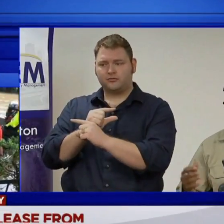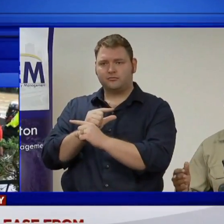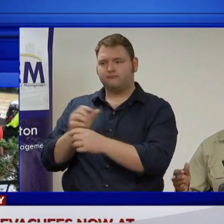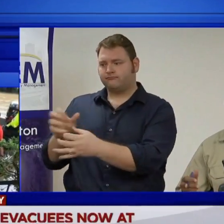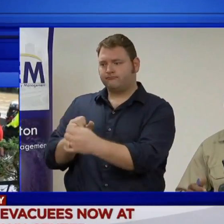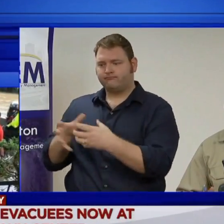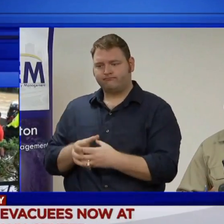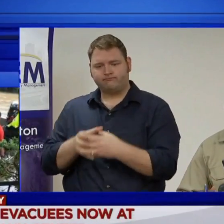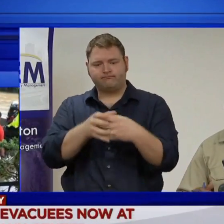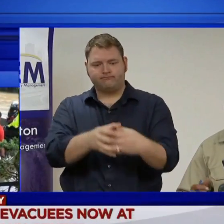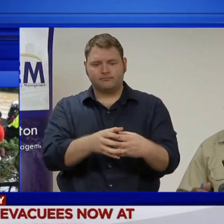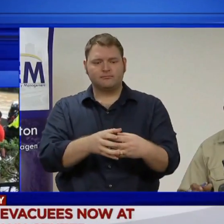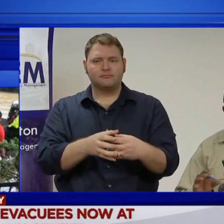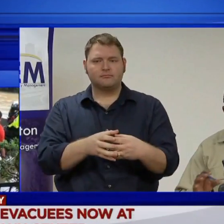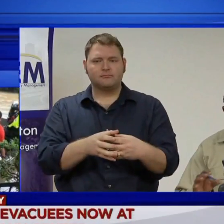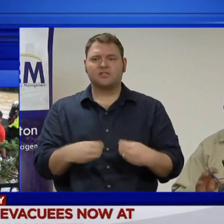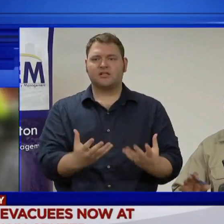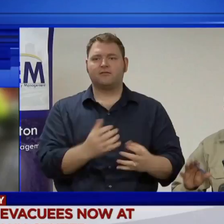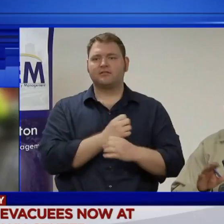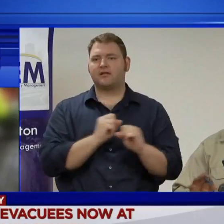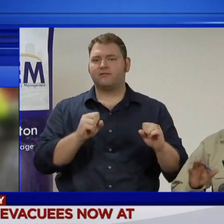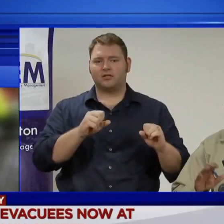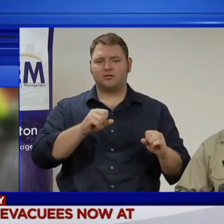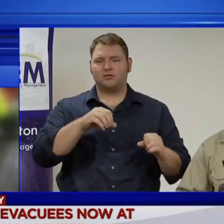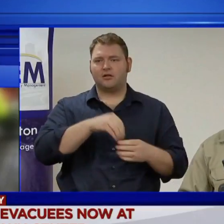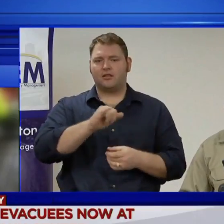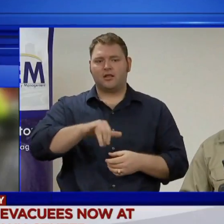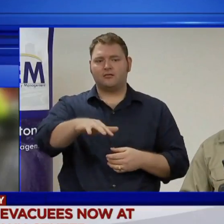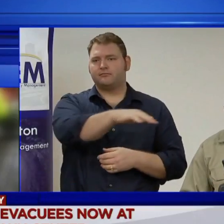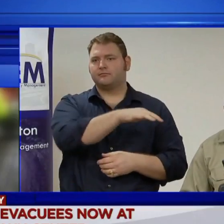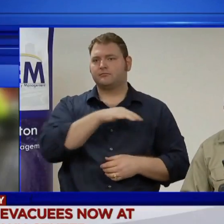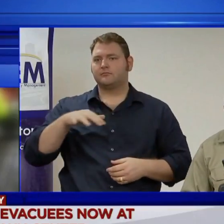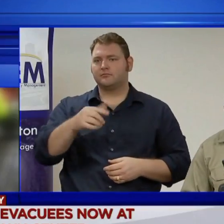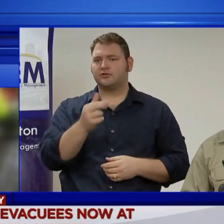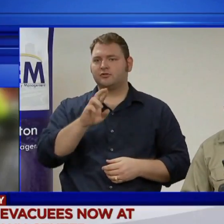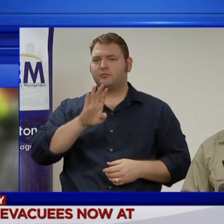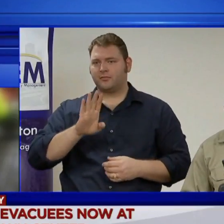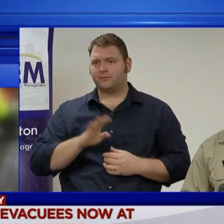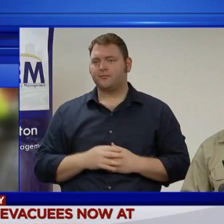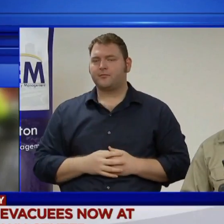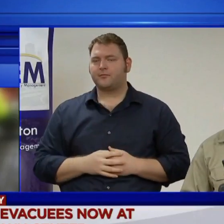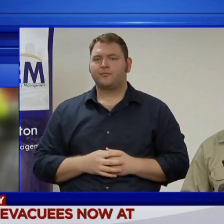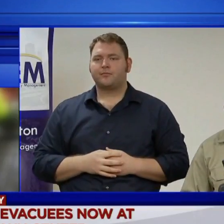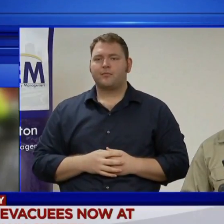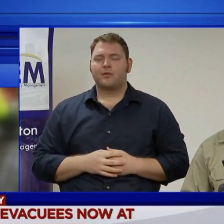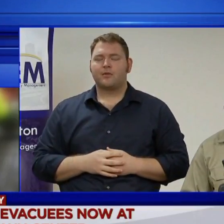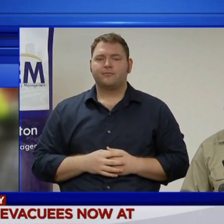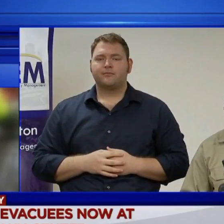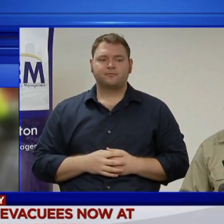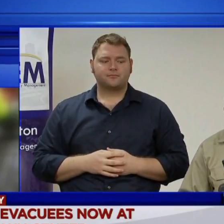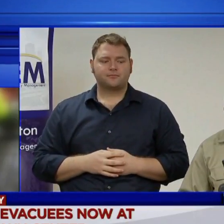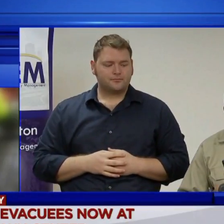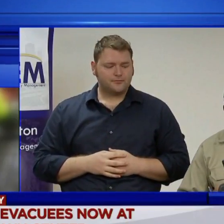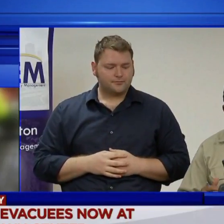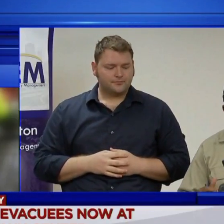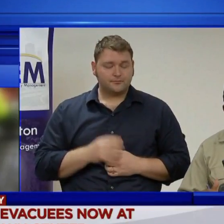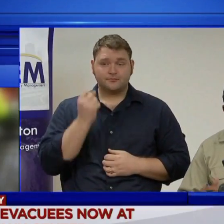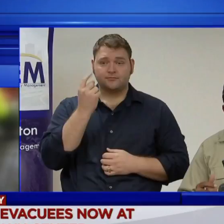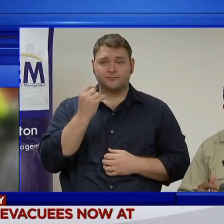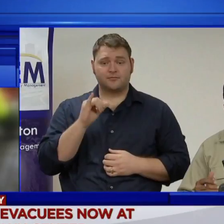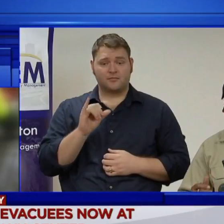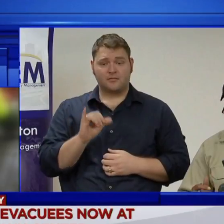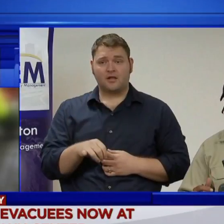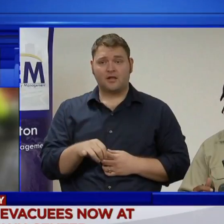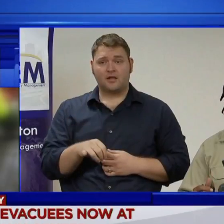added safety within the parameters of the George R. Brown. But that